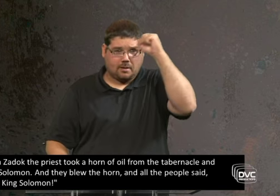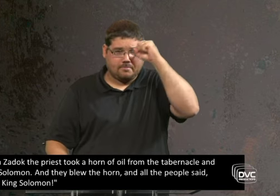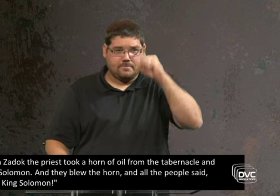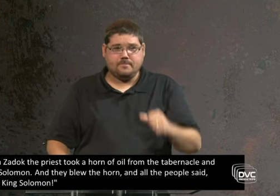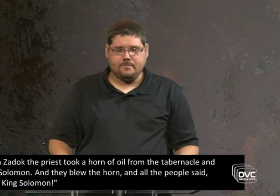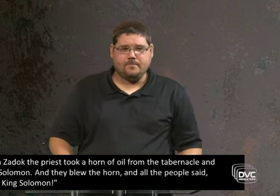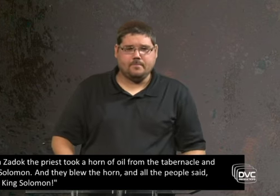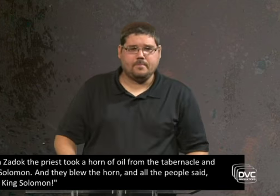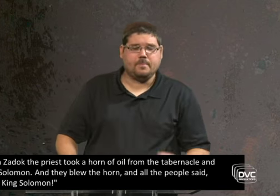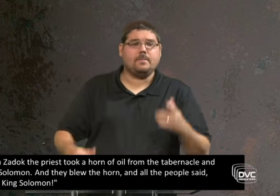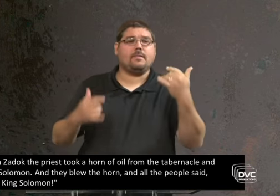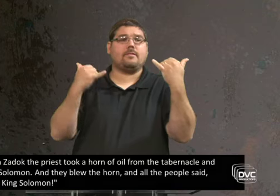Solomon."